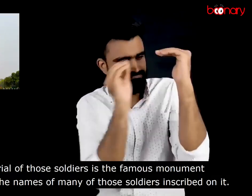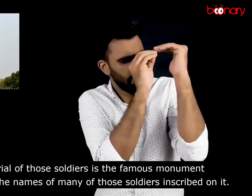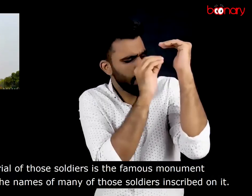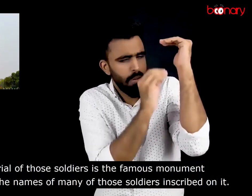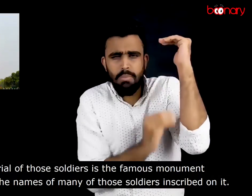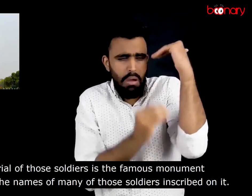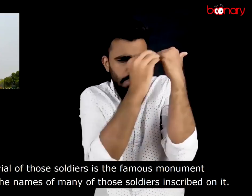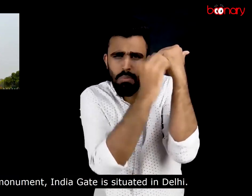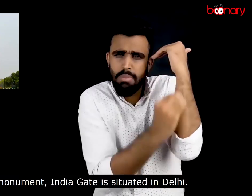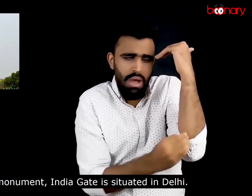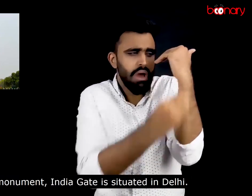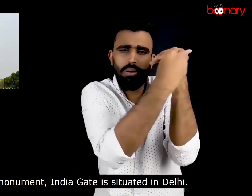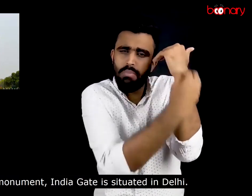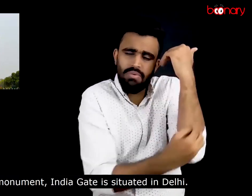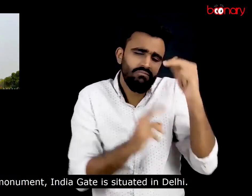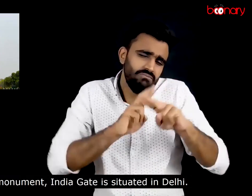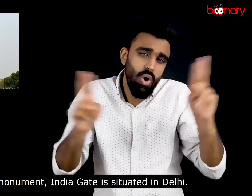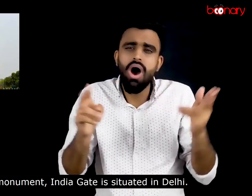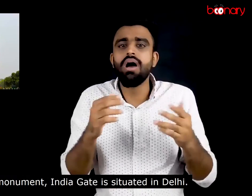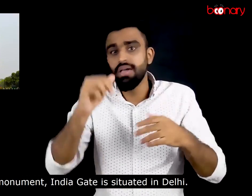on it. This monument, India Gate, is